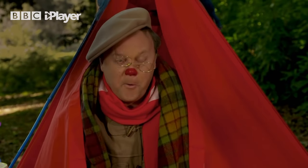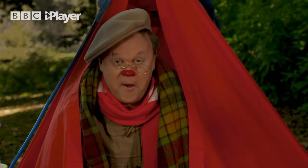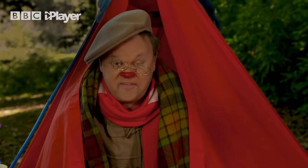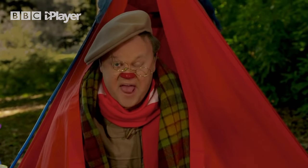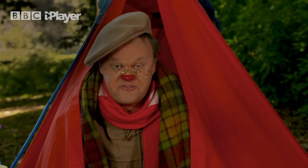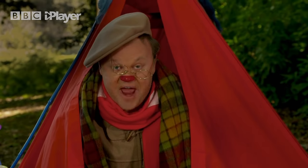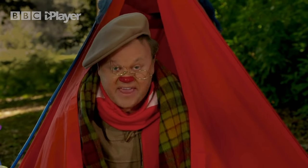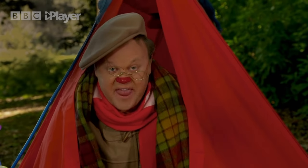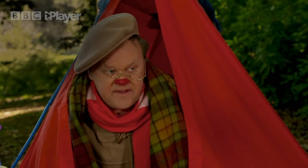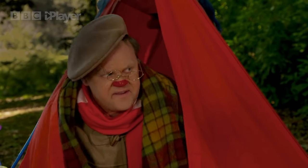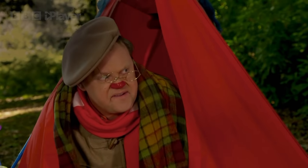push that racket